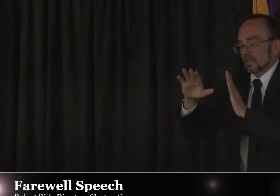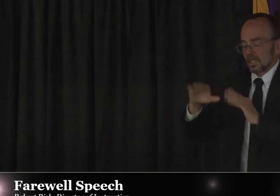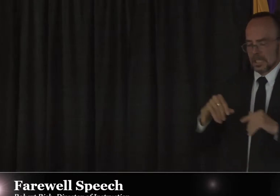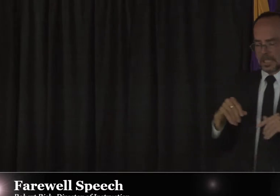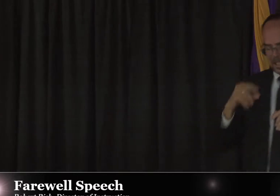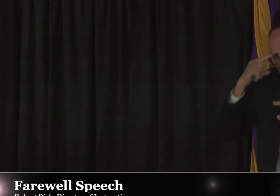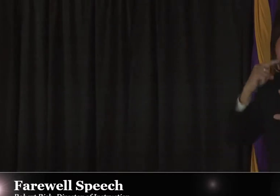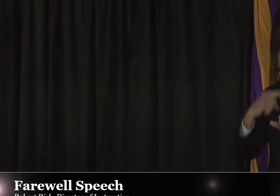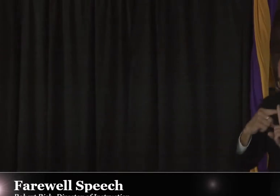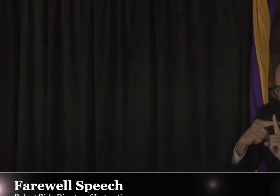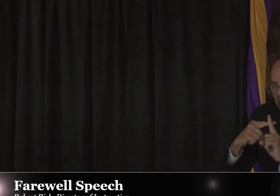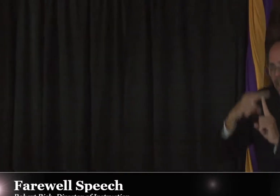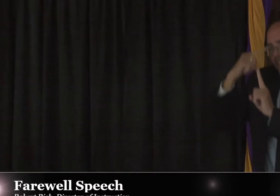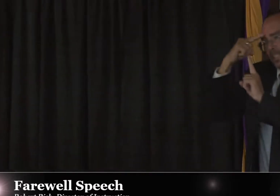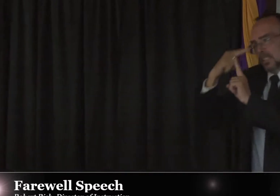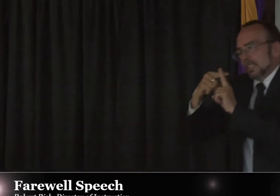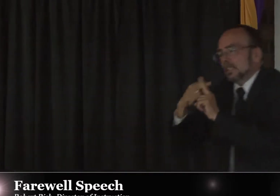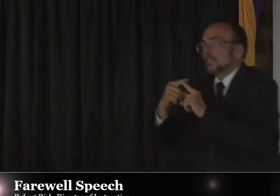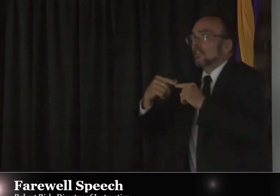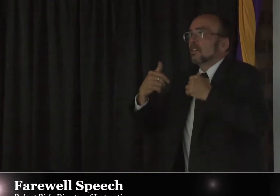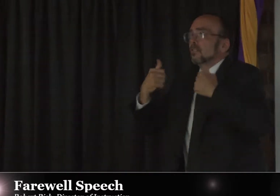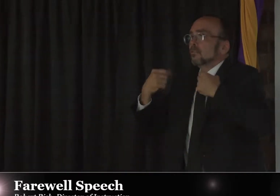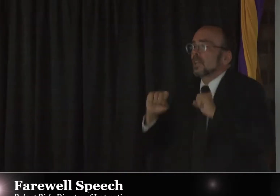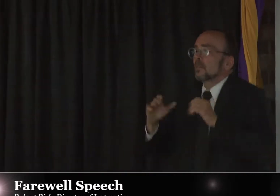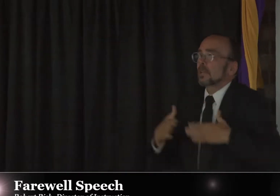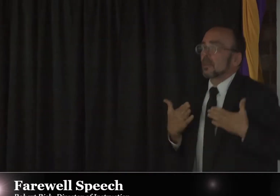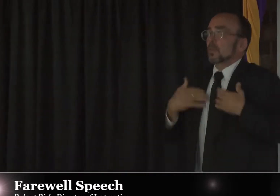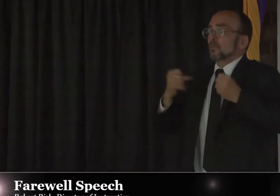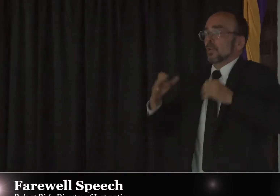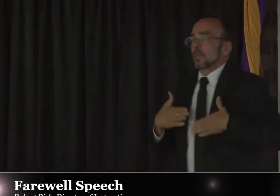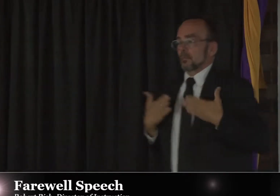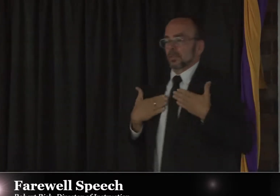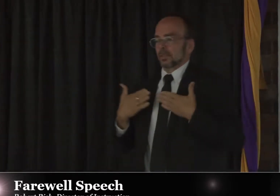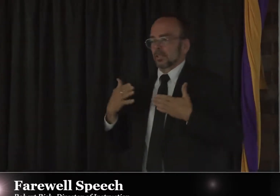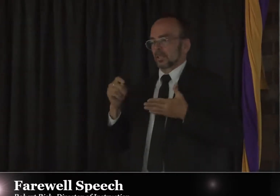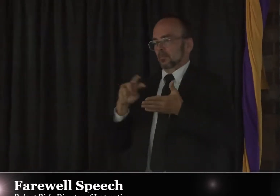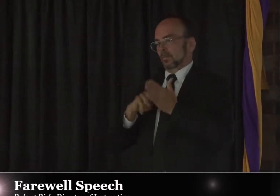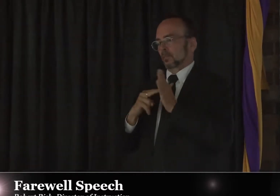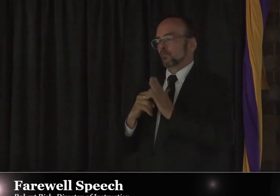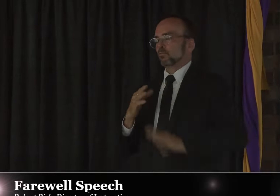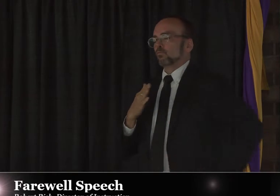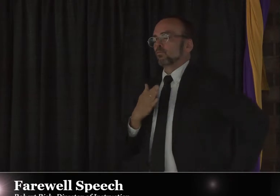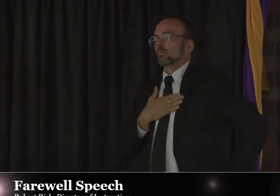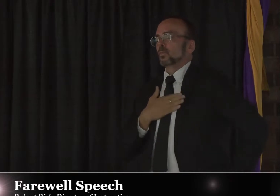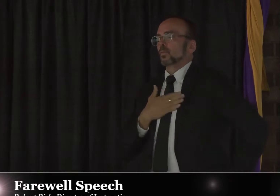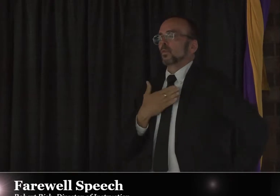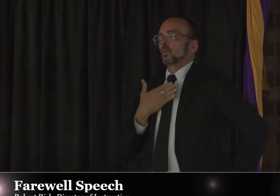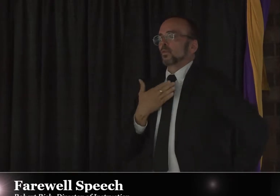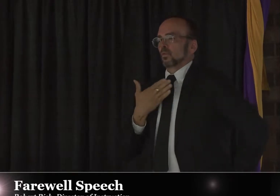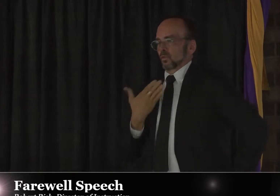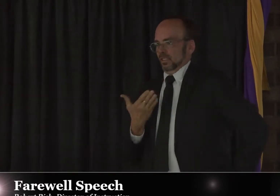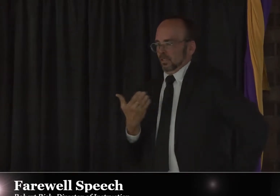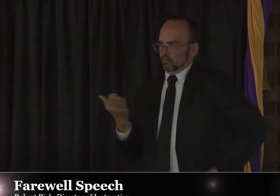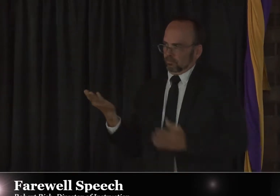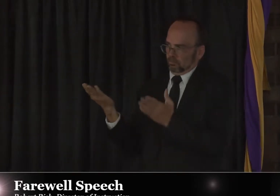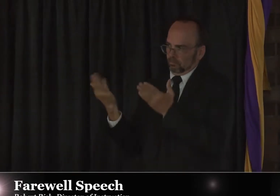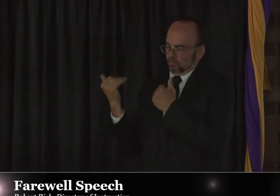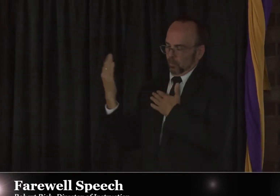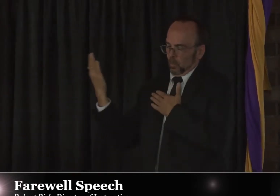really mean like, I have to be so positive and try to be happy, happy, happy. No, it's more about being